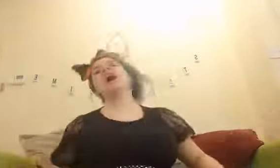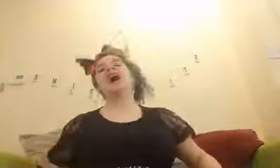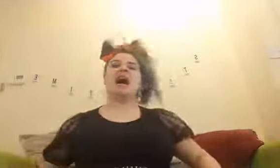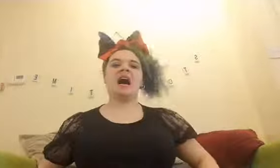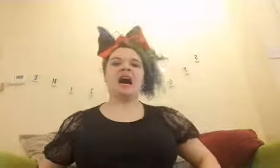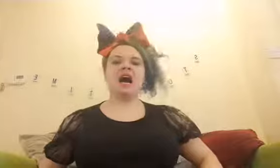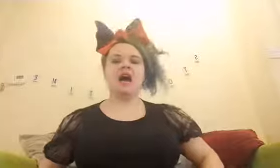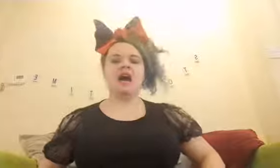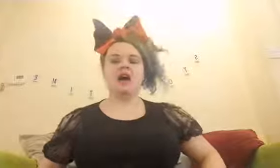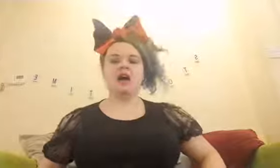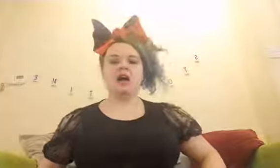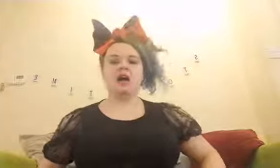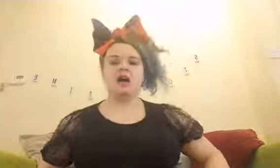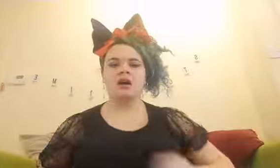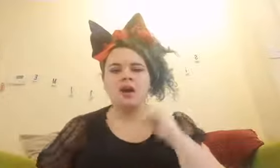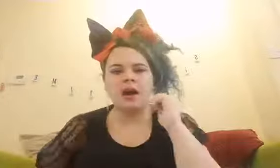ha!" Ah,